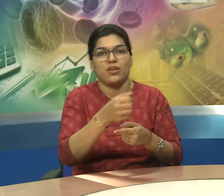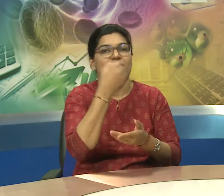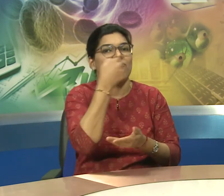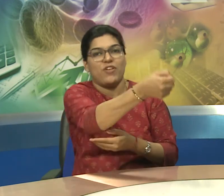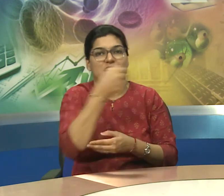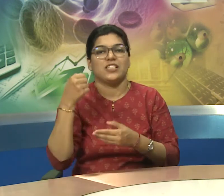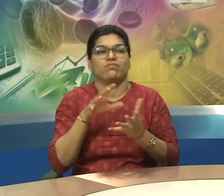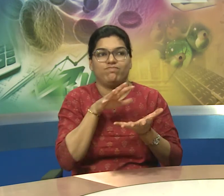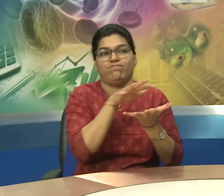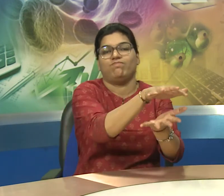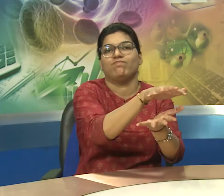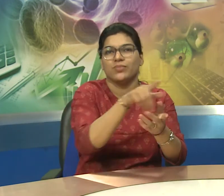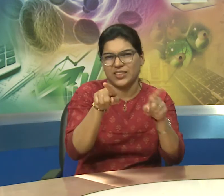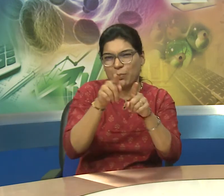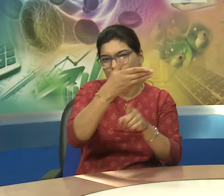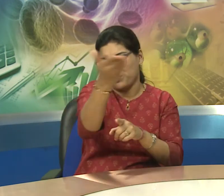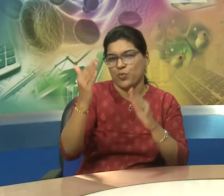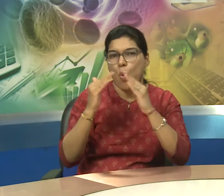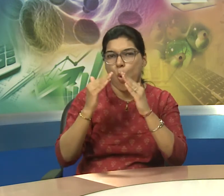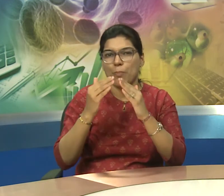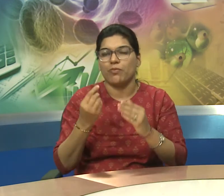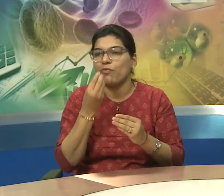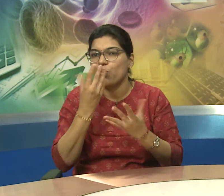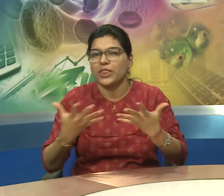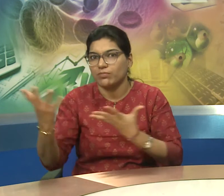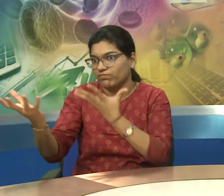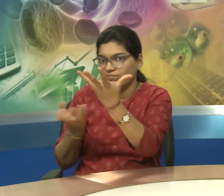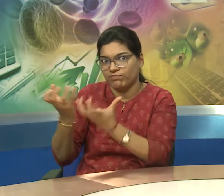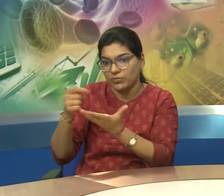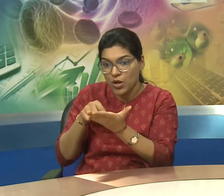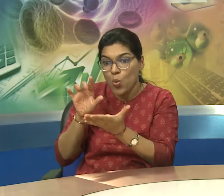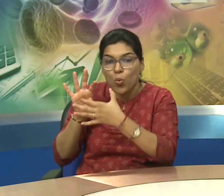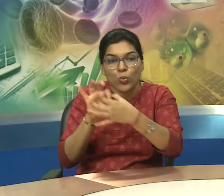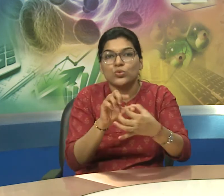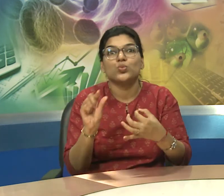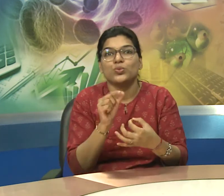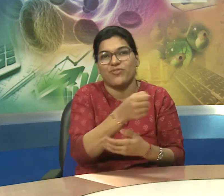etc. That should be kept in cold storage. As you all know, we kept fruit,